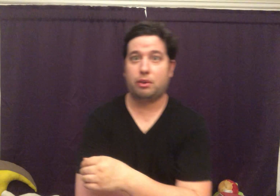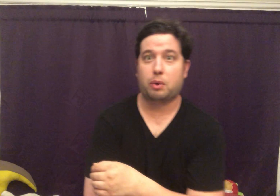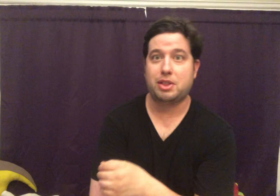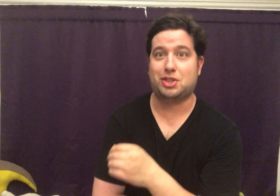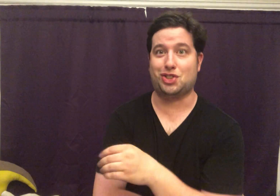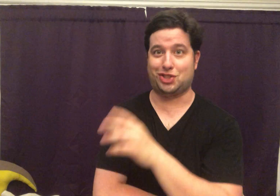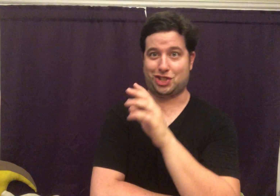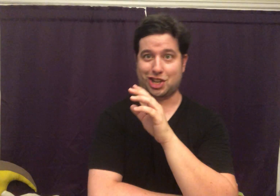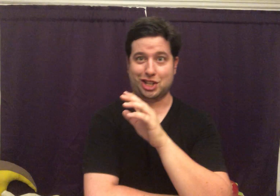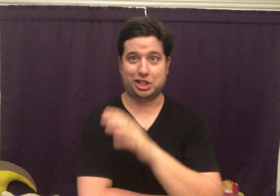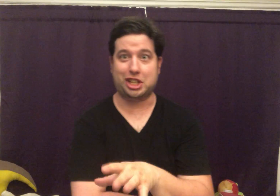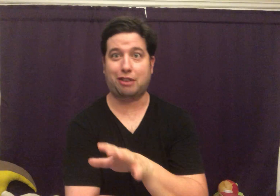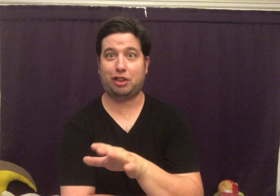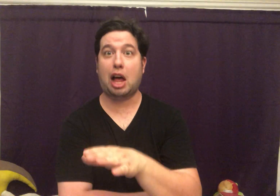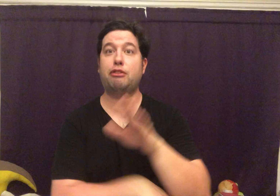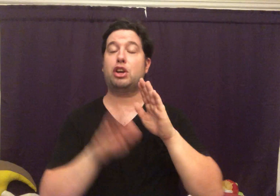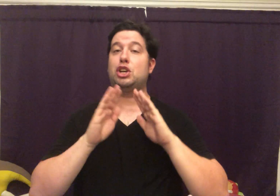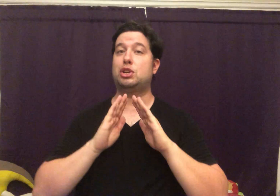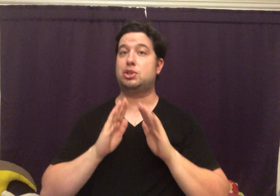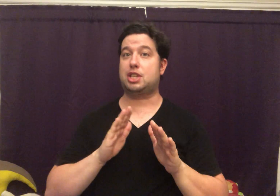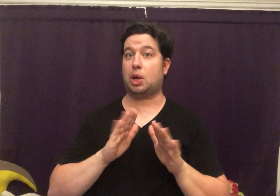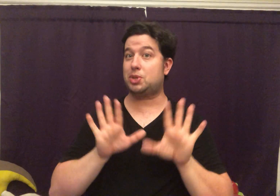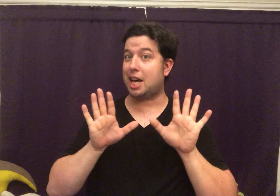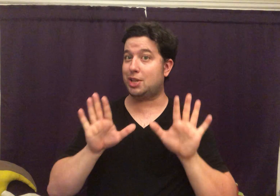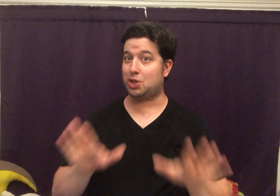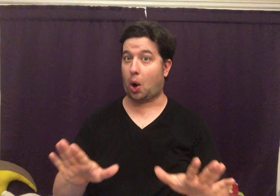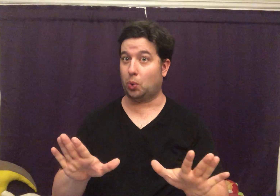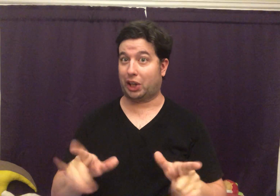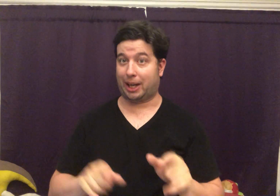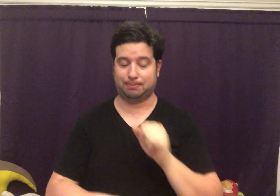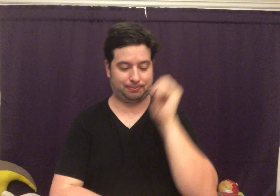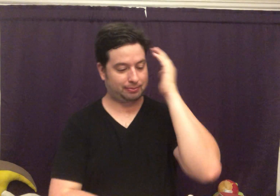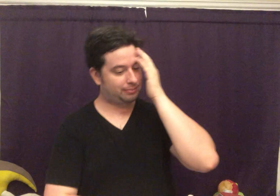Hello everyone, this is Tough Love, Slow Signs Only.